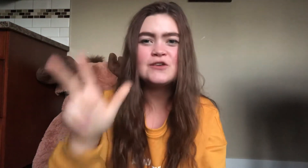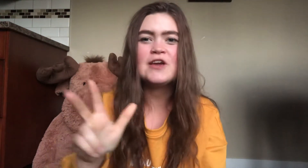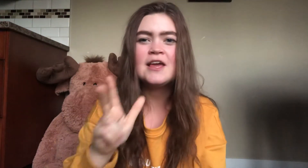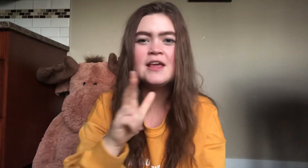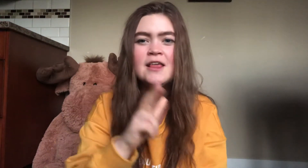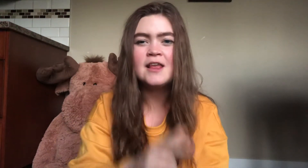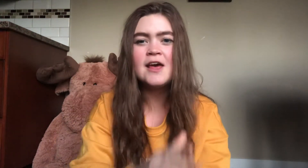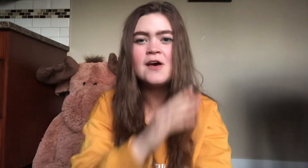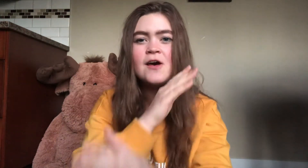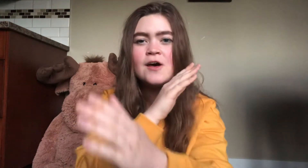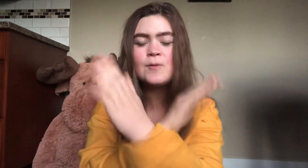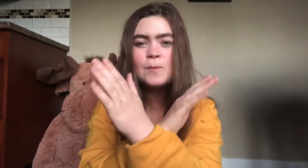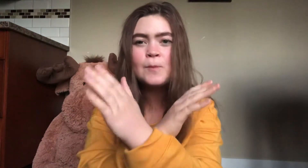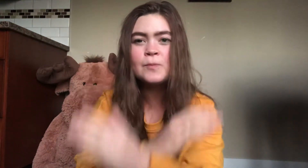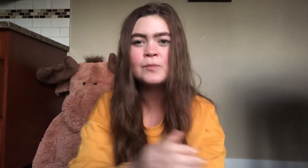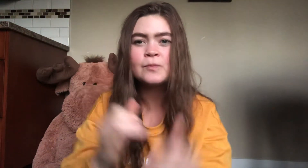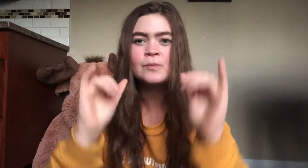three. There.